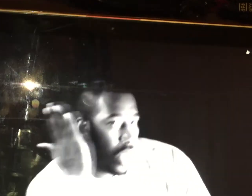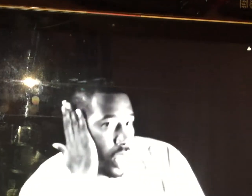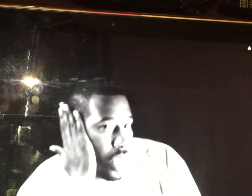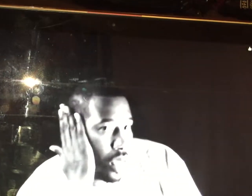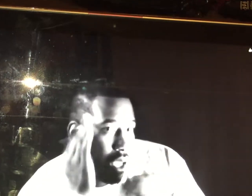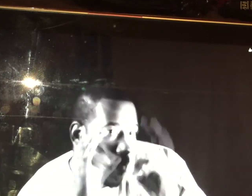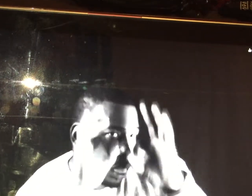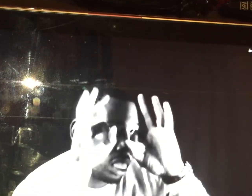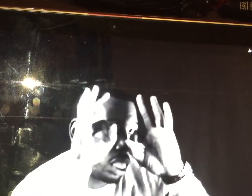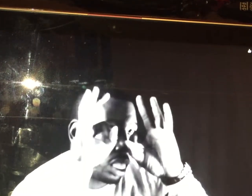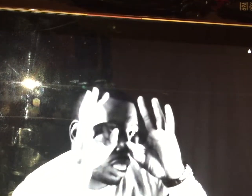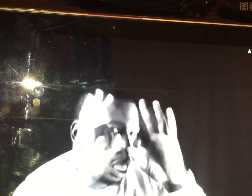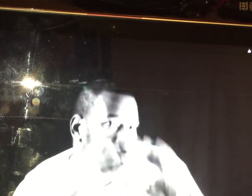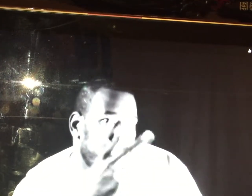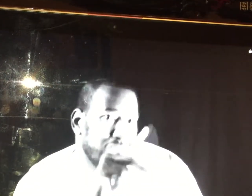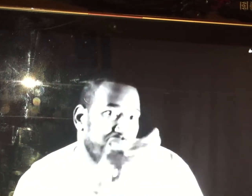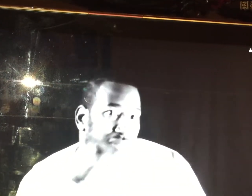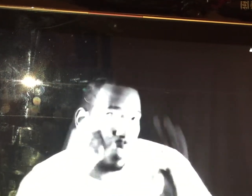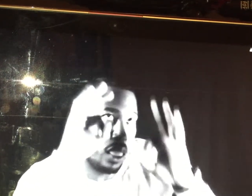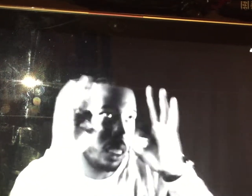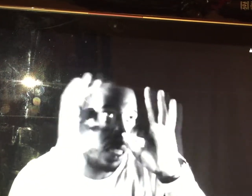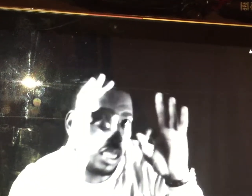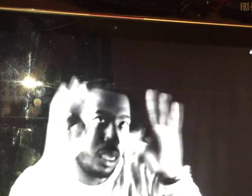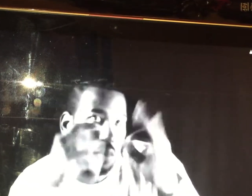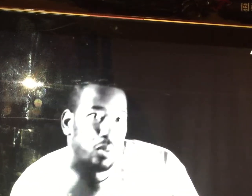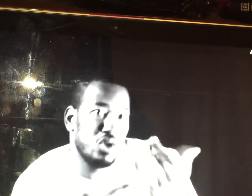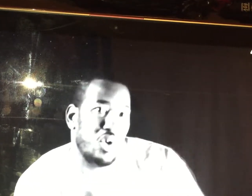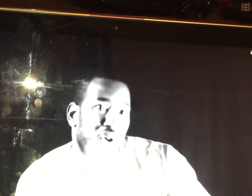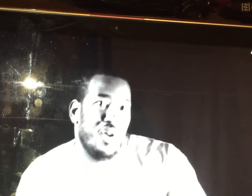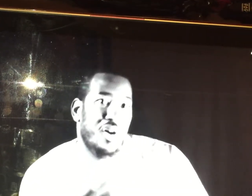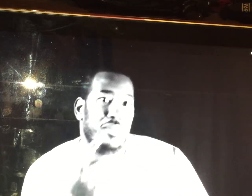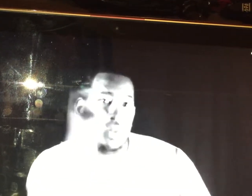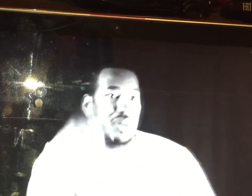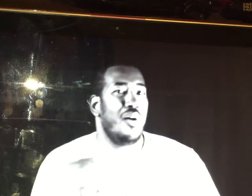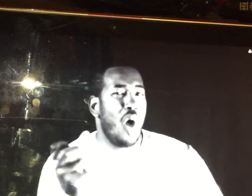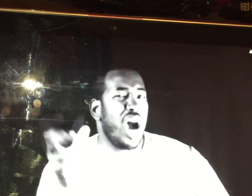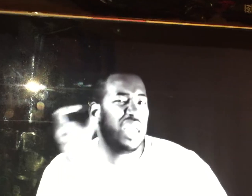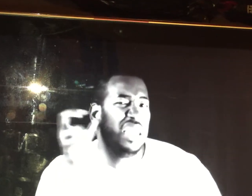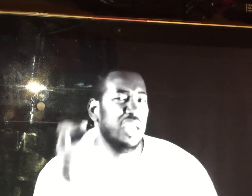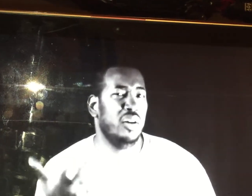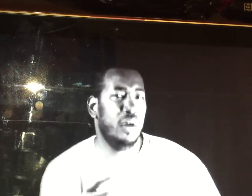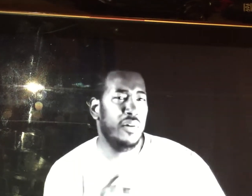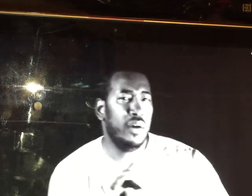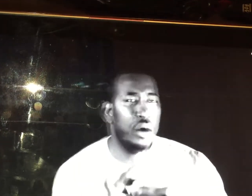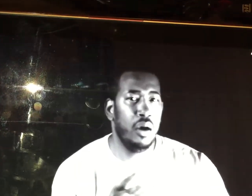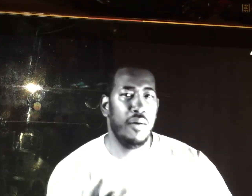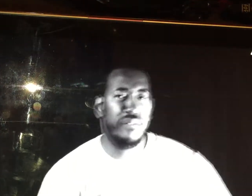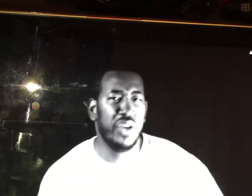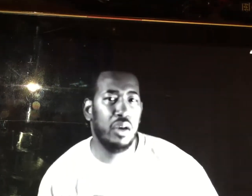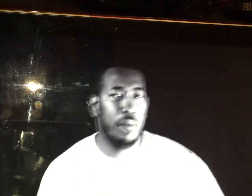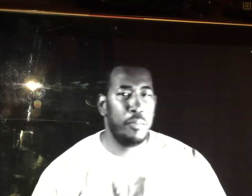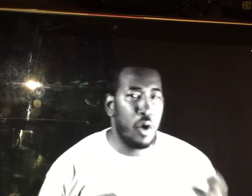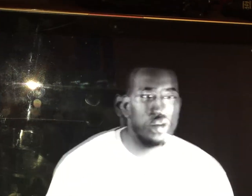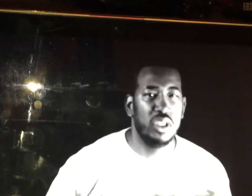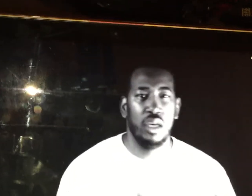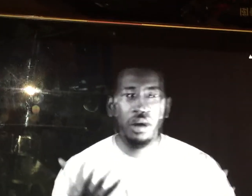have any hearing aids, but I would try and put my ear up to the TV because I wanted to hear. I